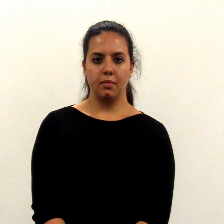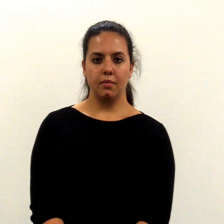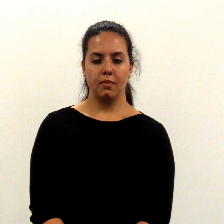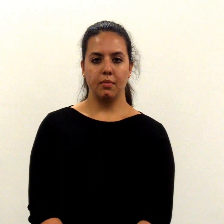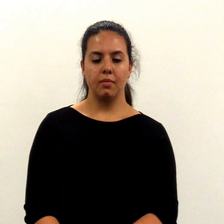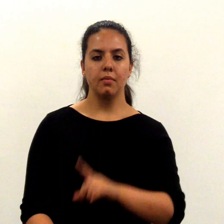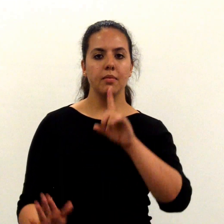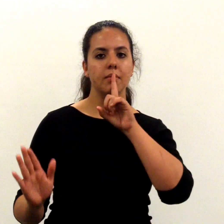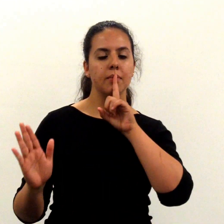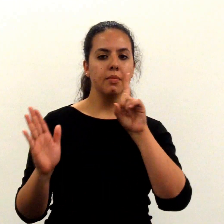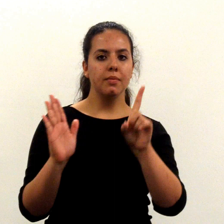Assignment.